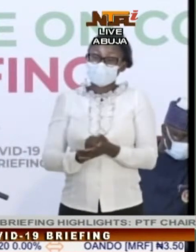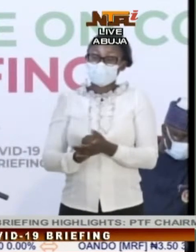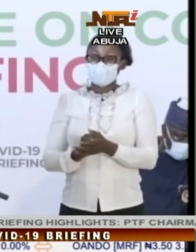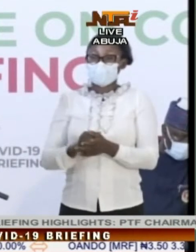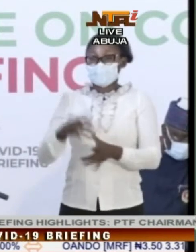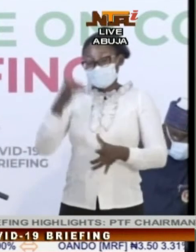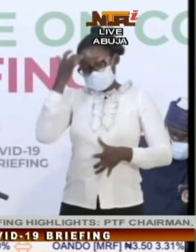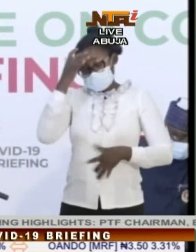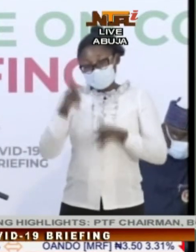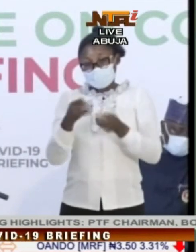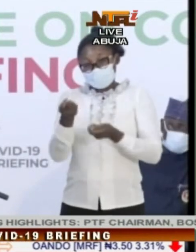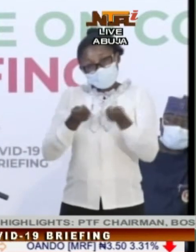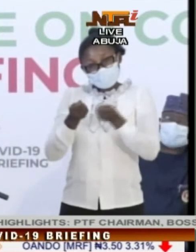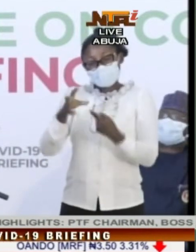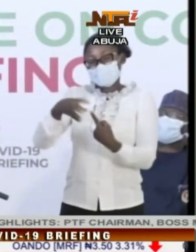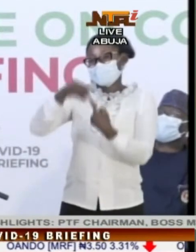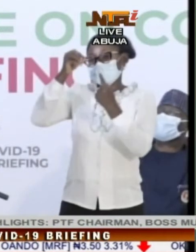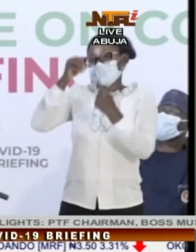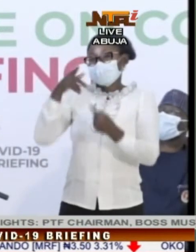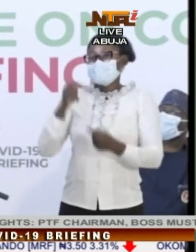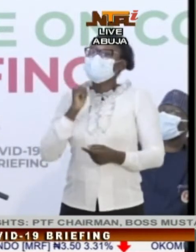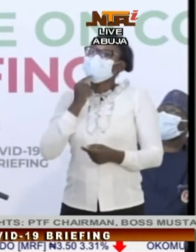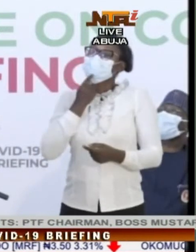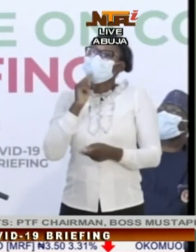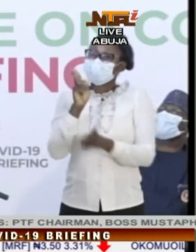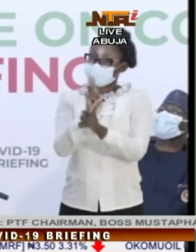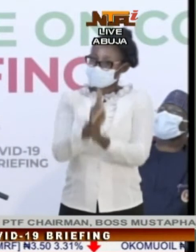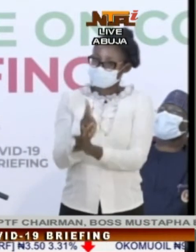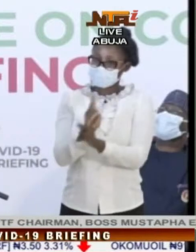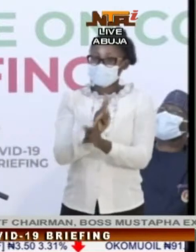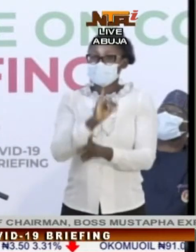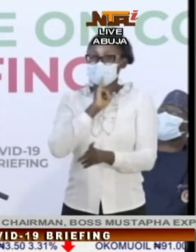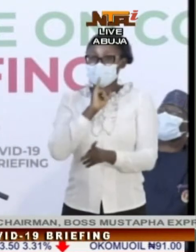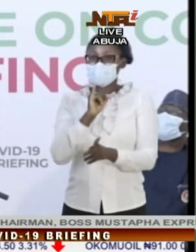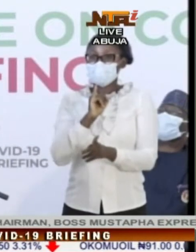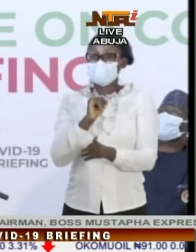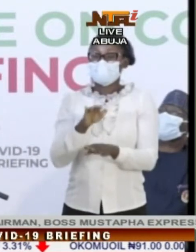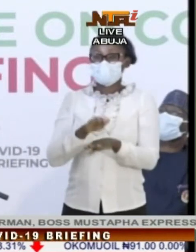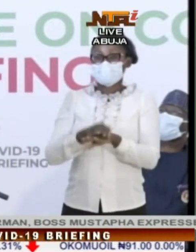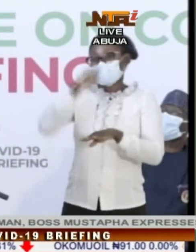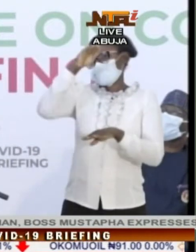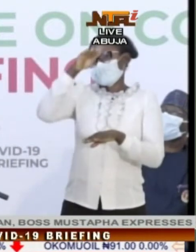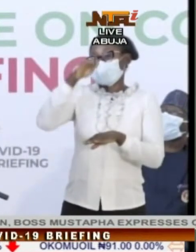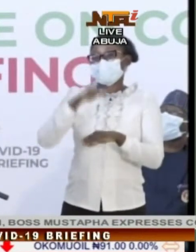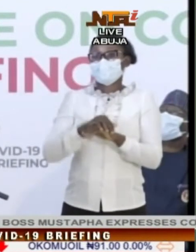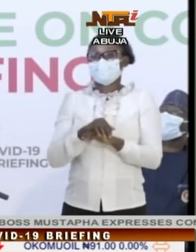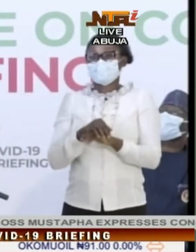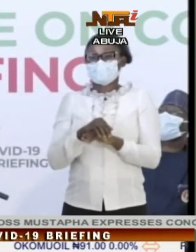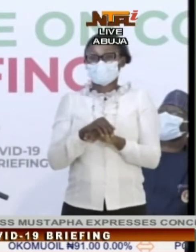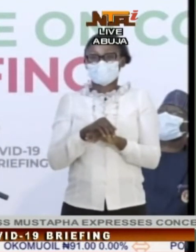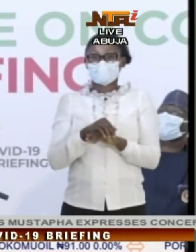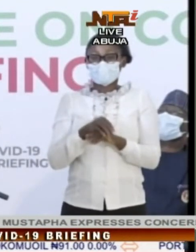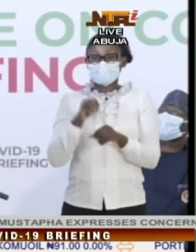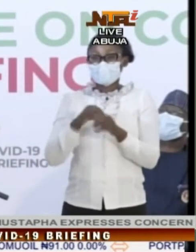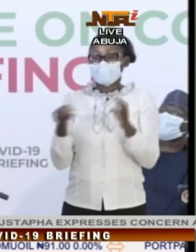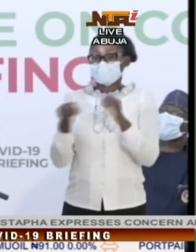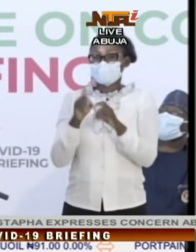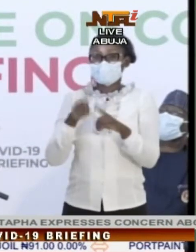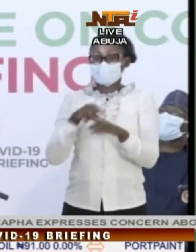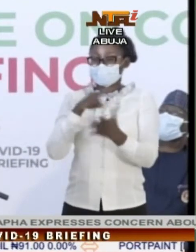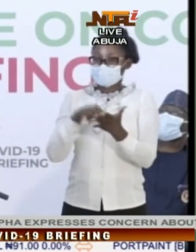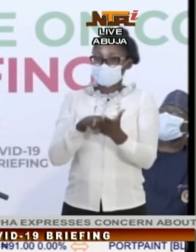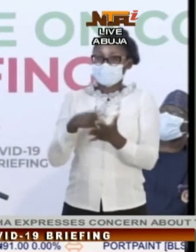management, especially the critical care, is optimized. In addition to